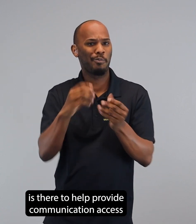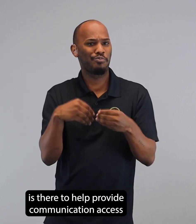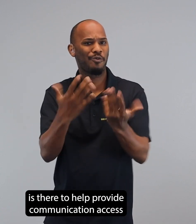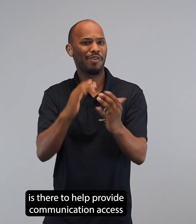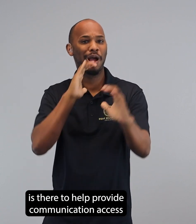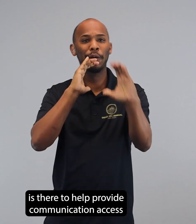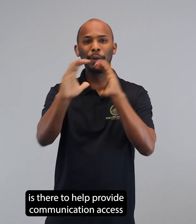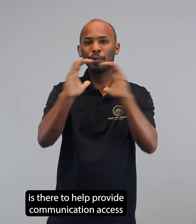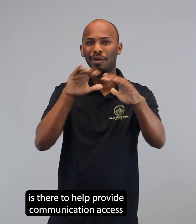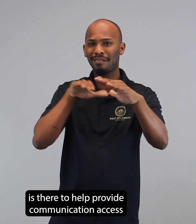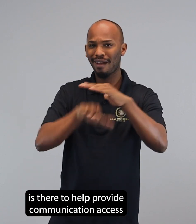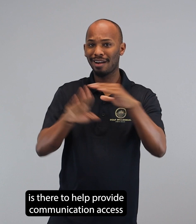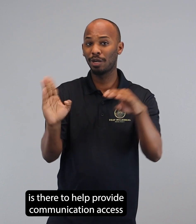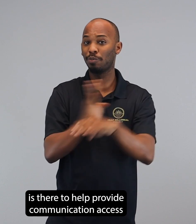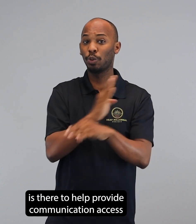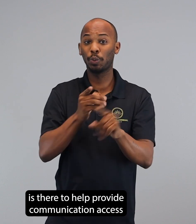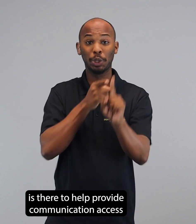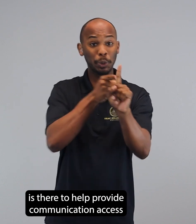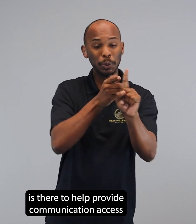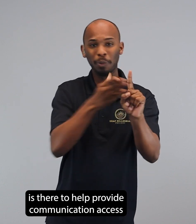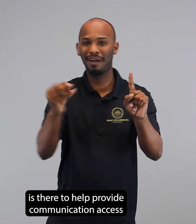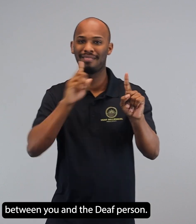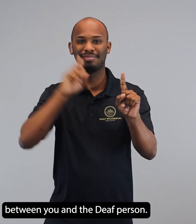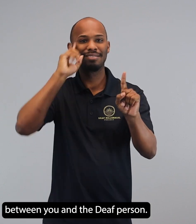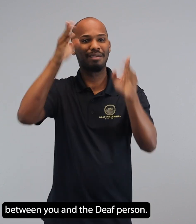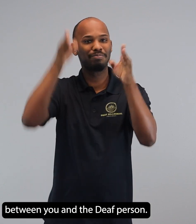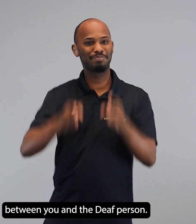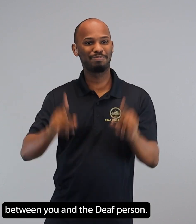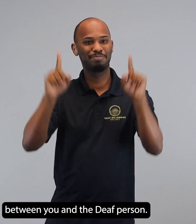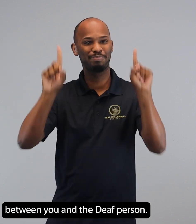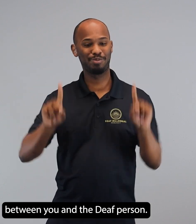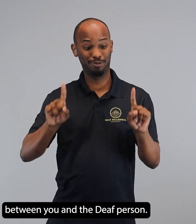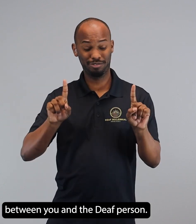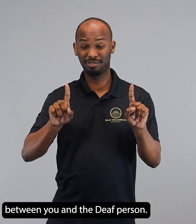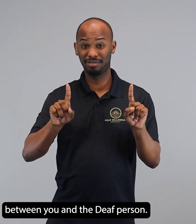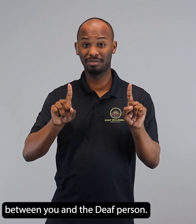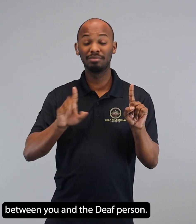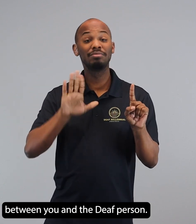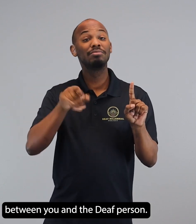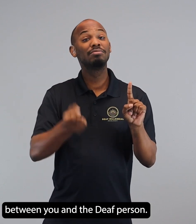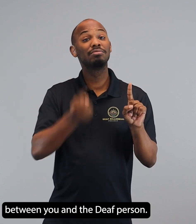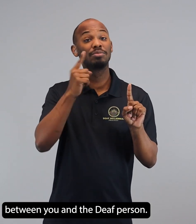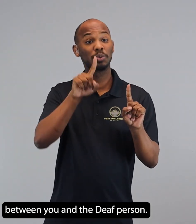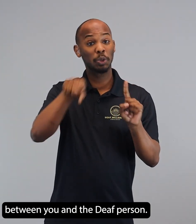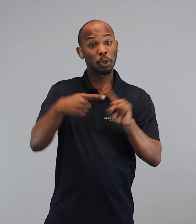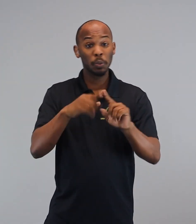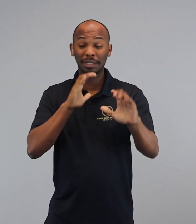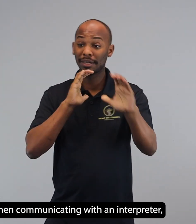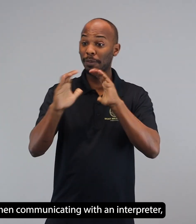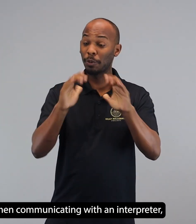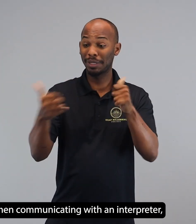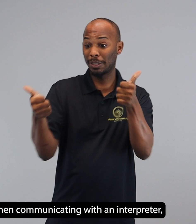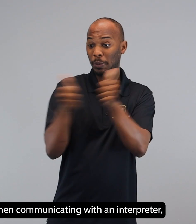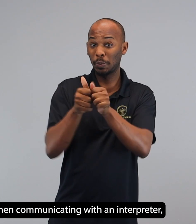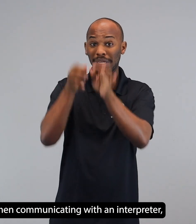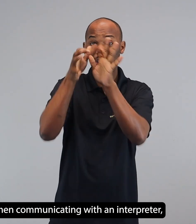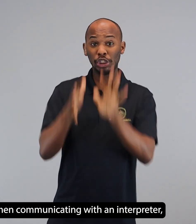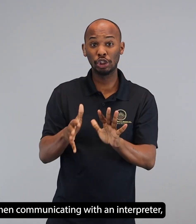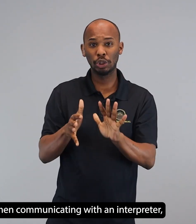there to help provide communication access between you and the deaf person. When communicating with an